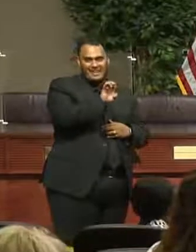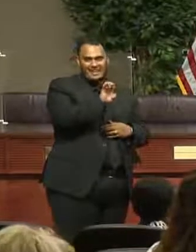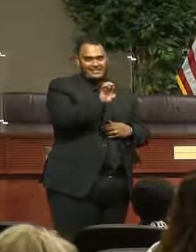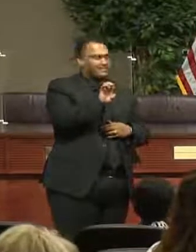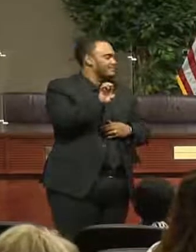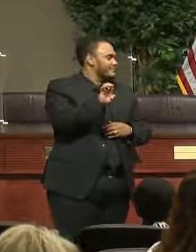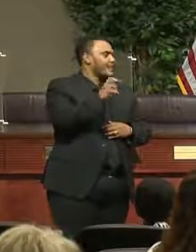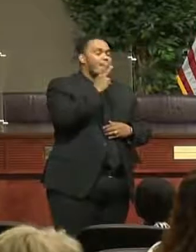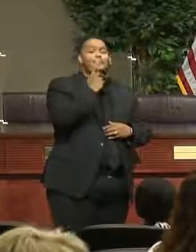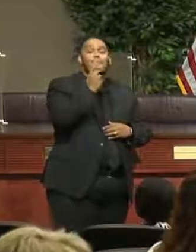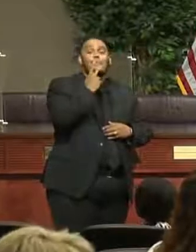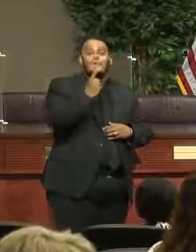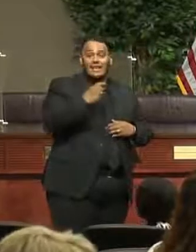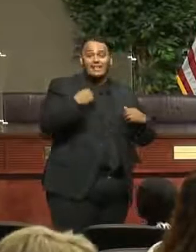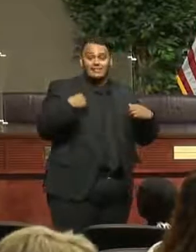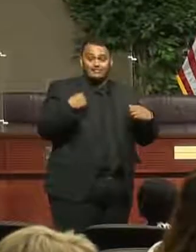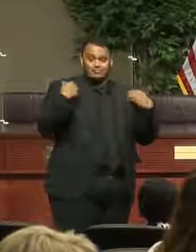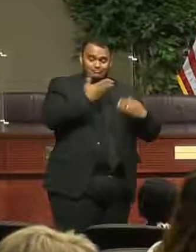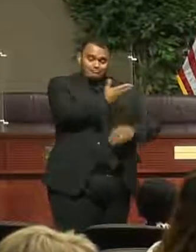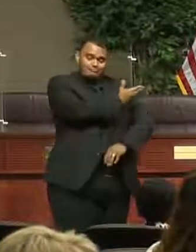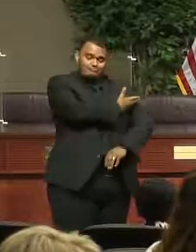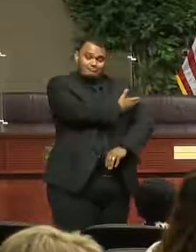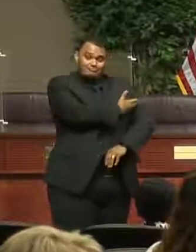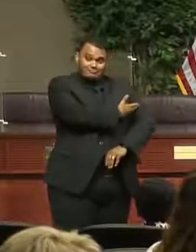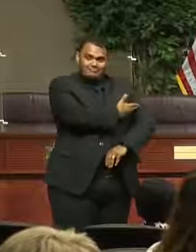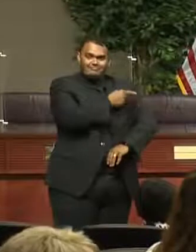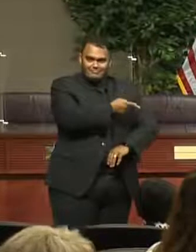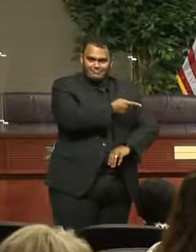Let's see. Is there anything you wanted to tell me?